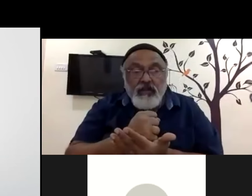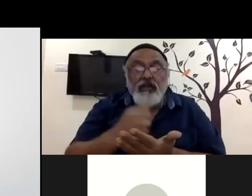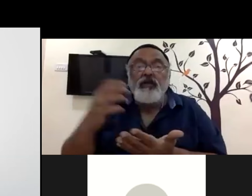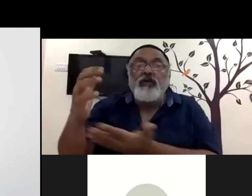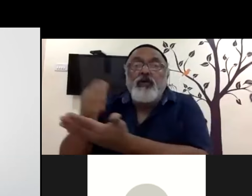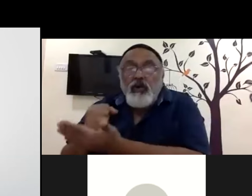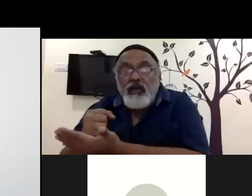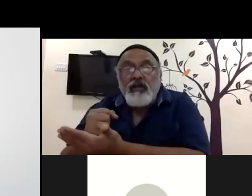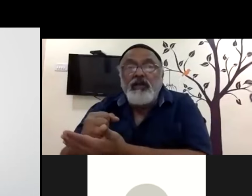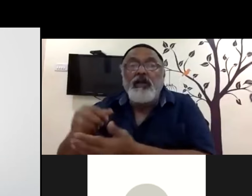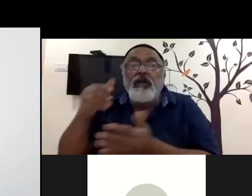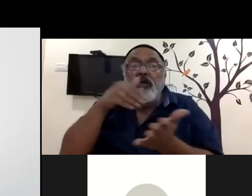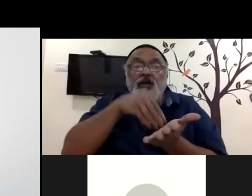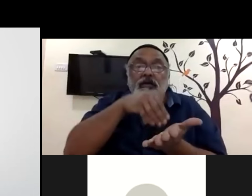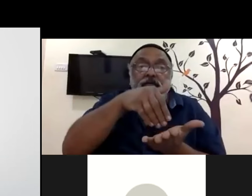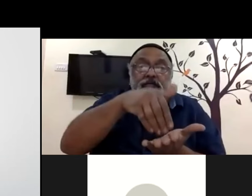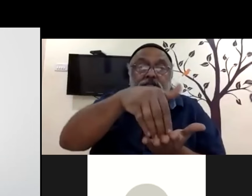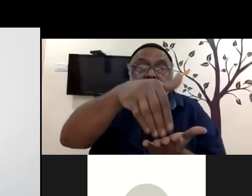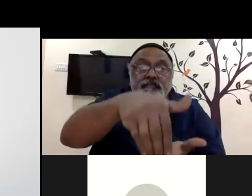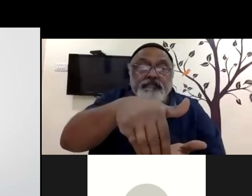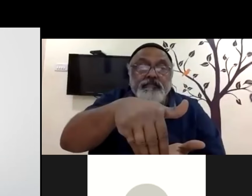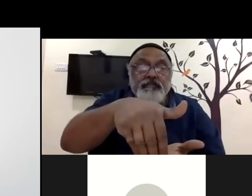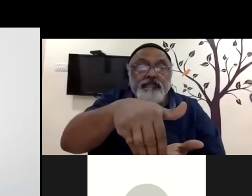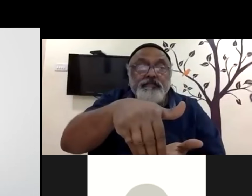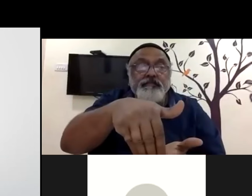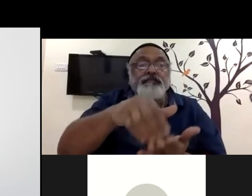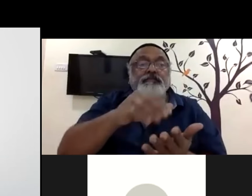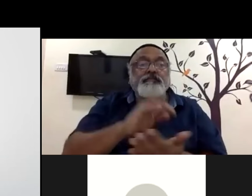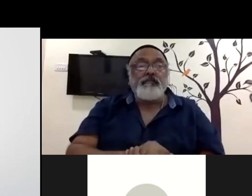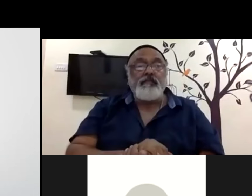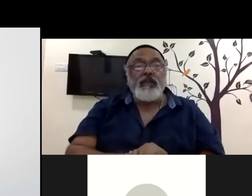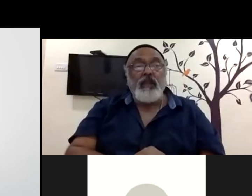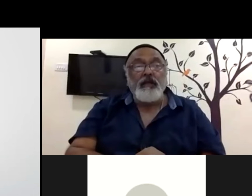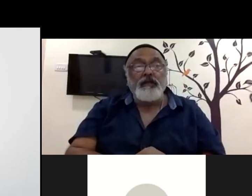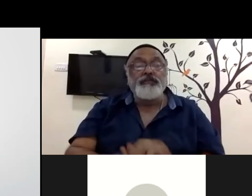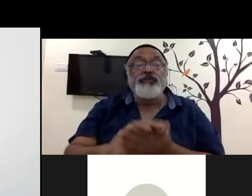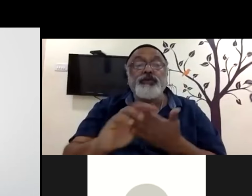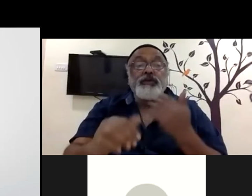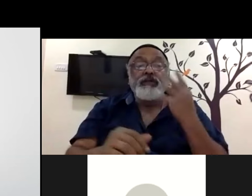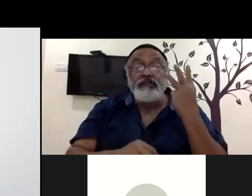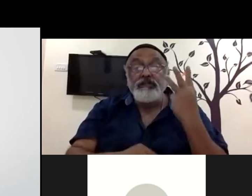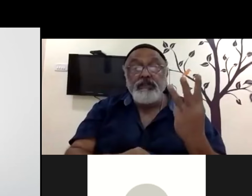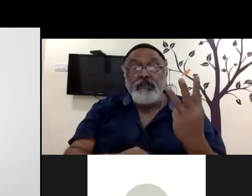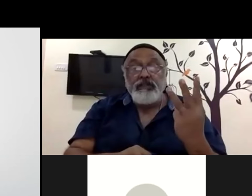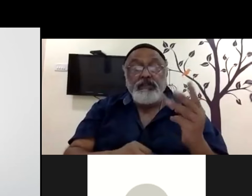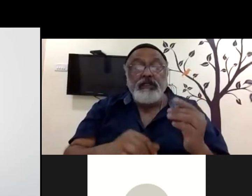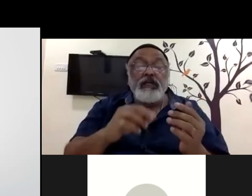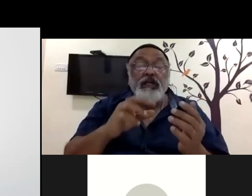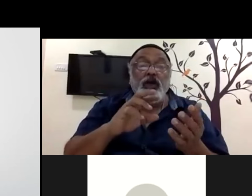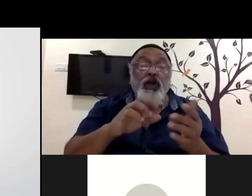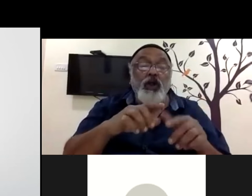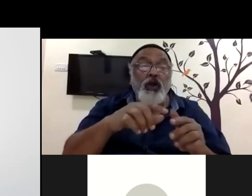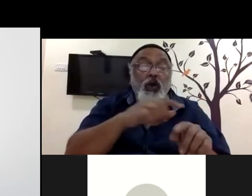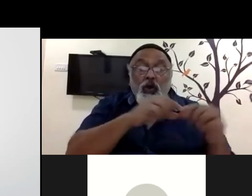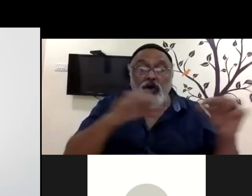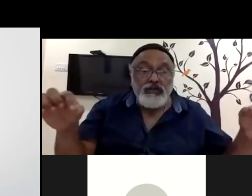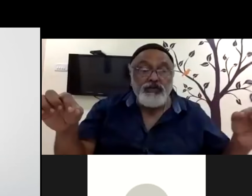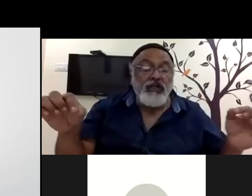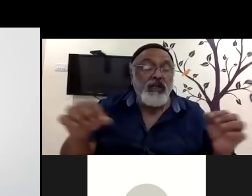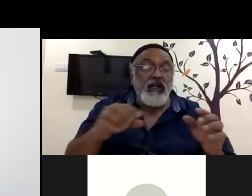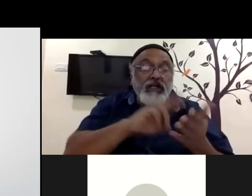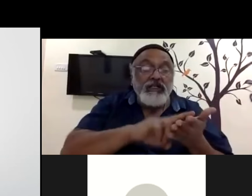at certain intervals of time. So there are three types of longitudinal researches. The first one is a time series,